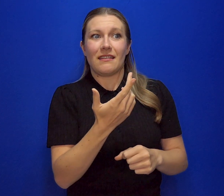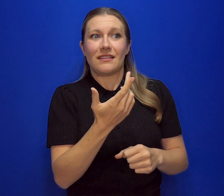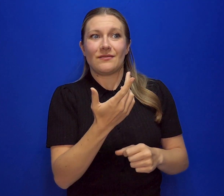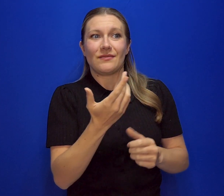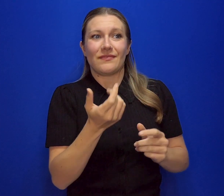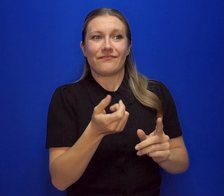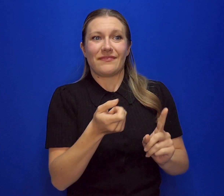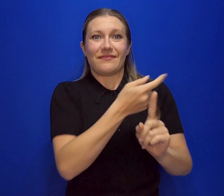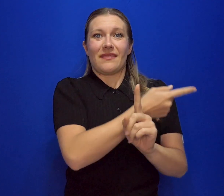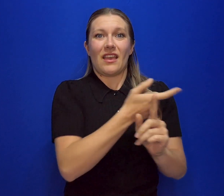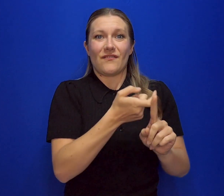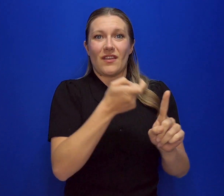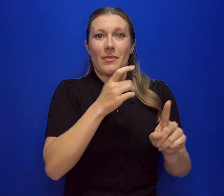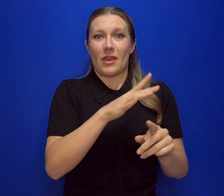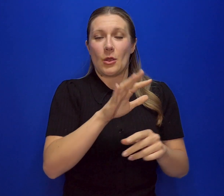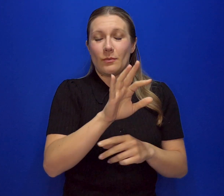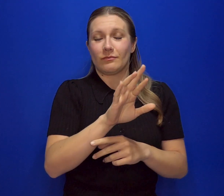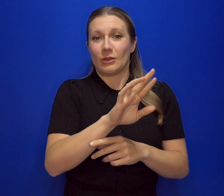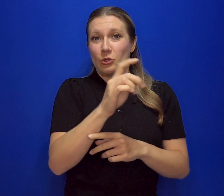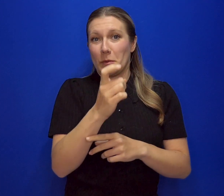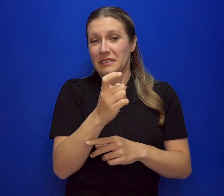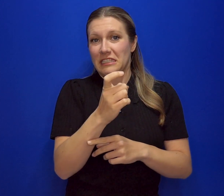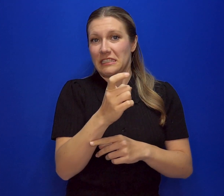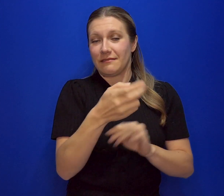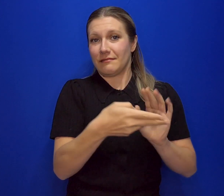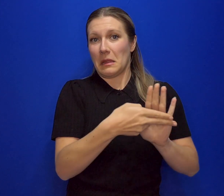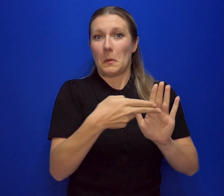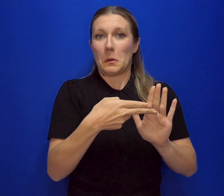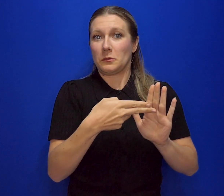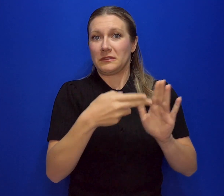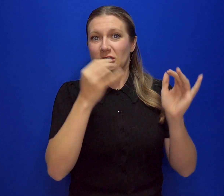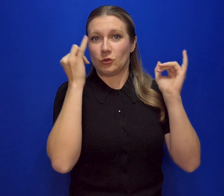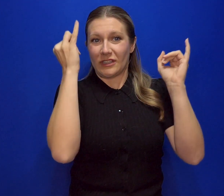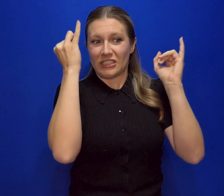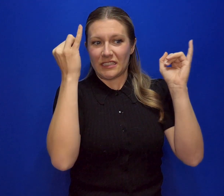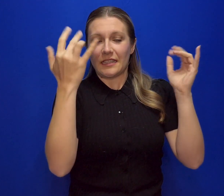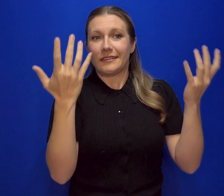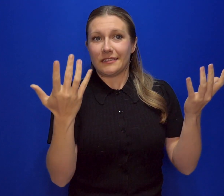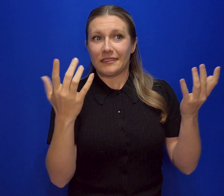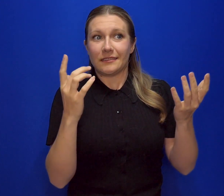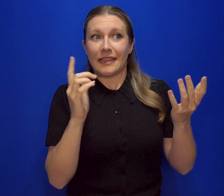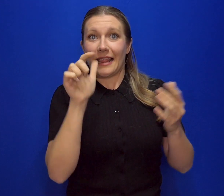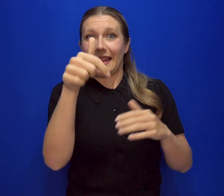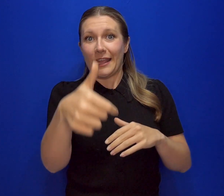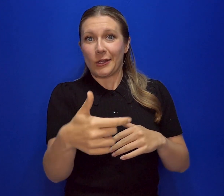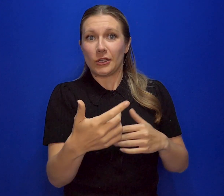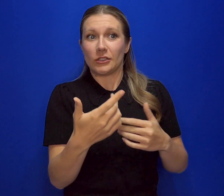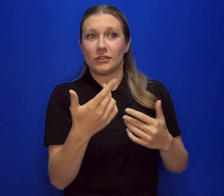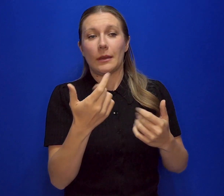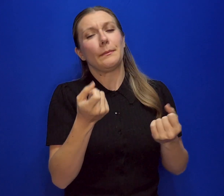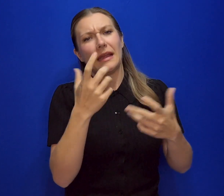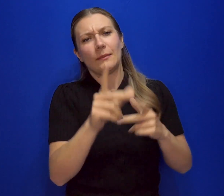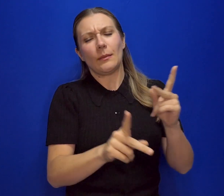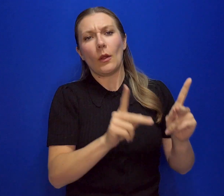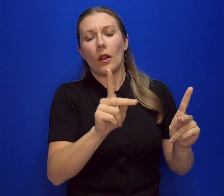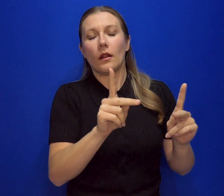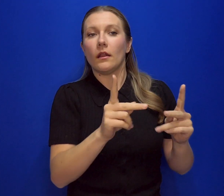of prescription that their doctor told them. Mm-hmm. Right. I mean, eventually you get to the point of, or many people